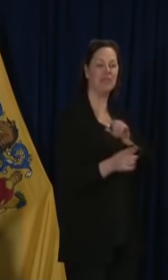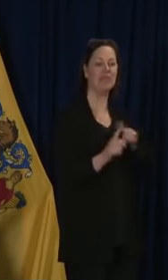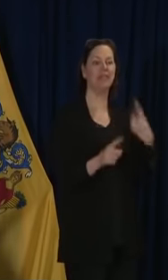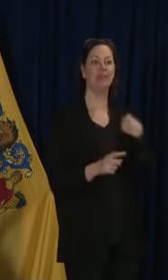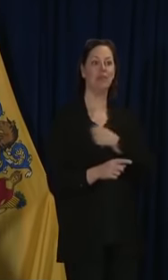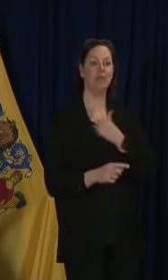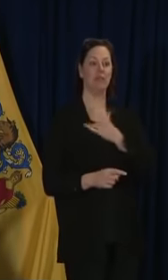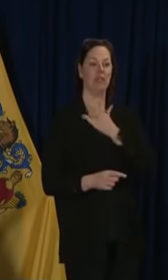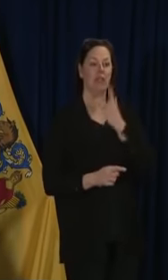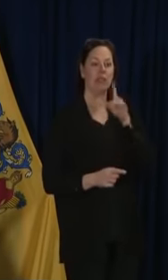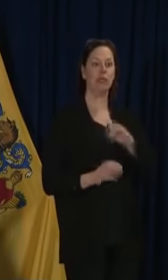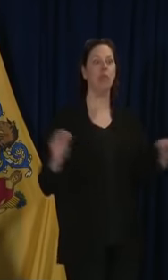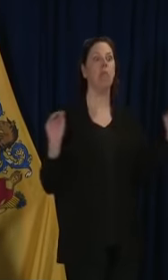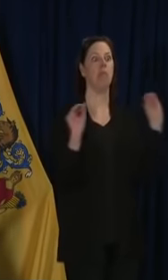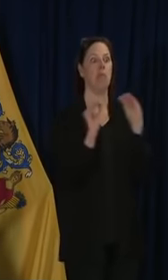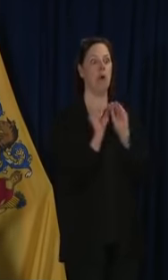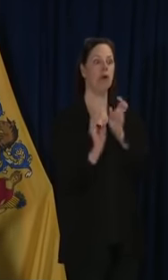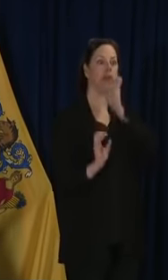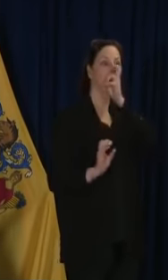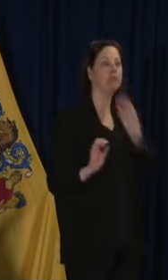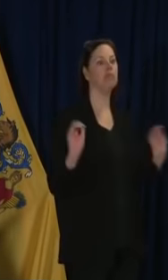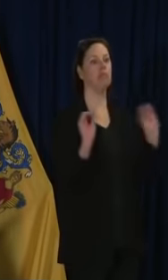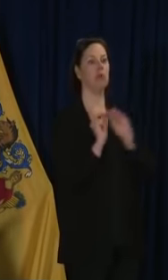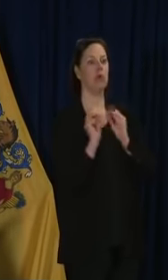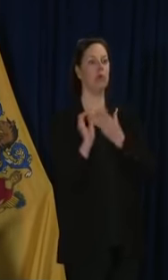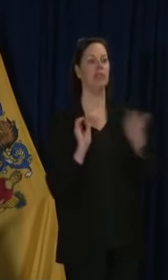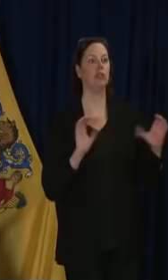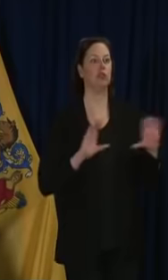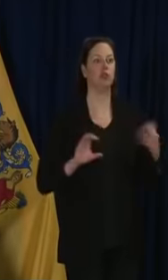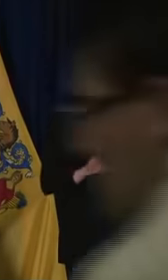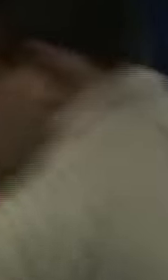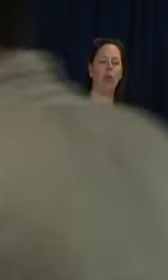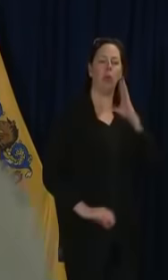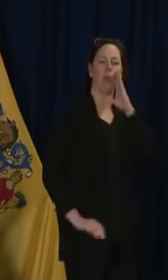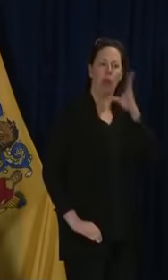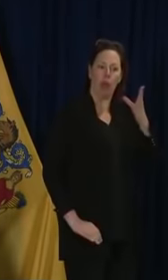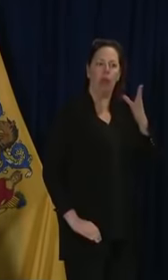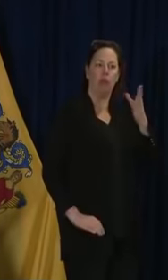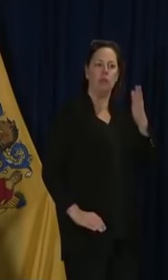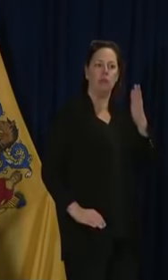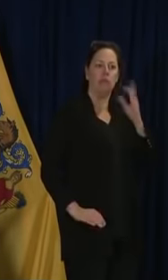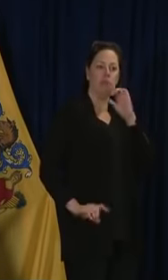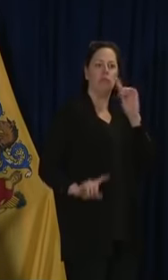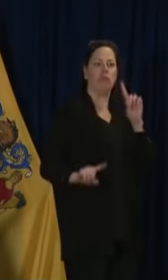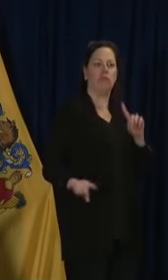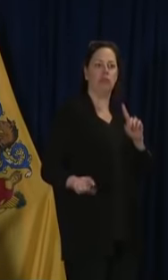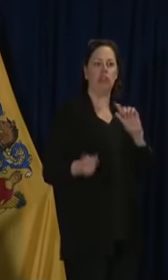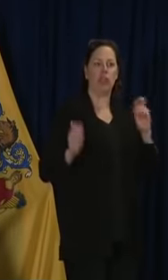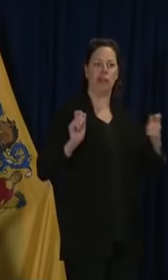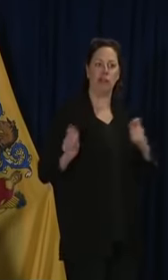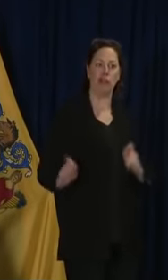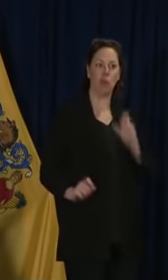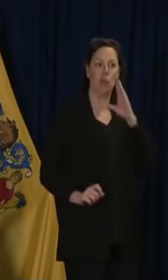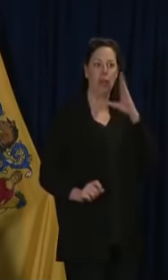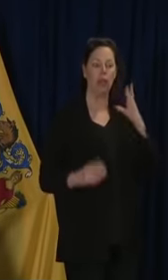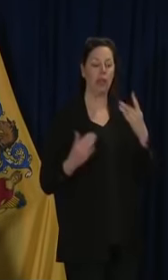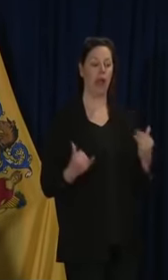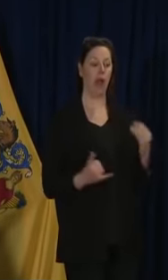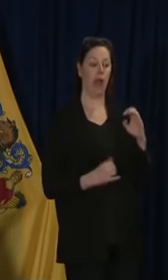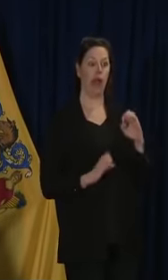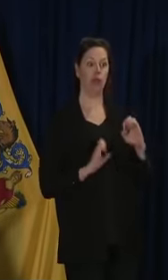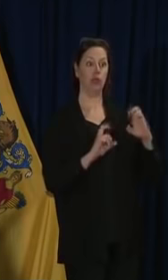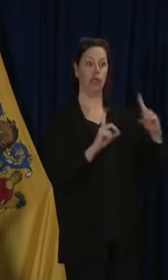5 more incremental steps, we reserve that right, and we will exercise that right. Education goes from the